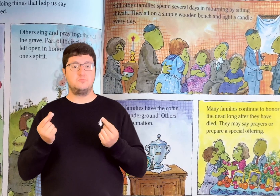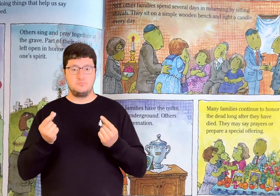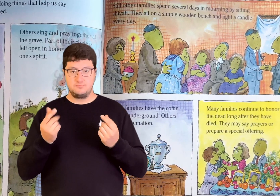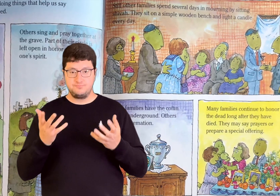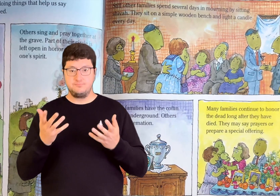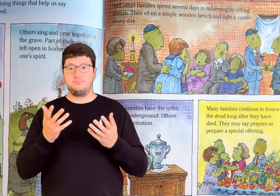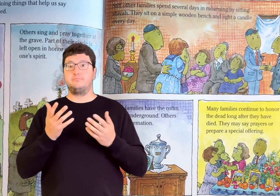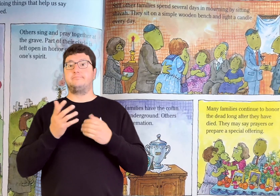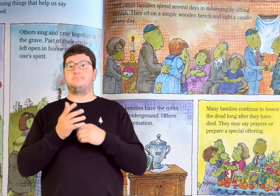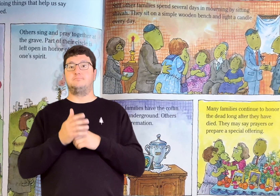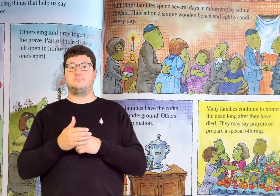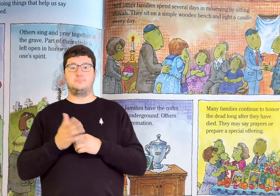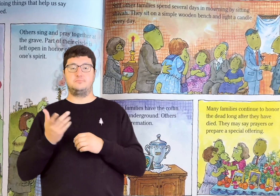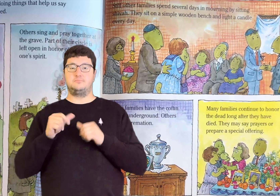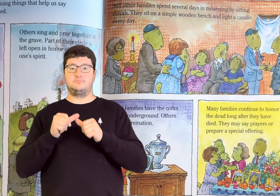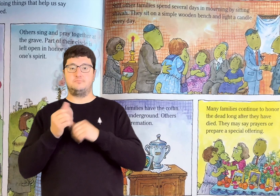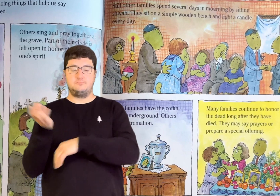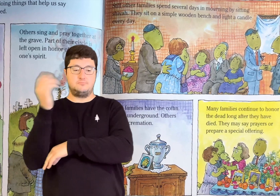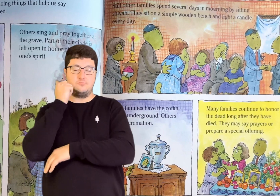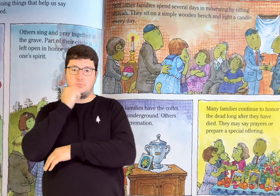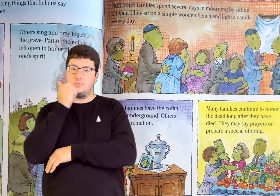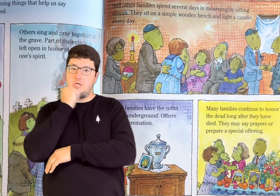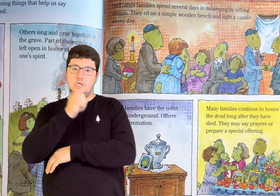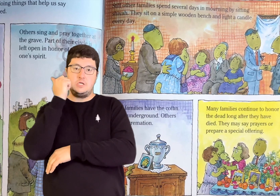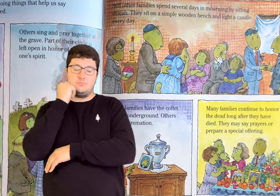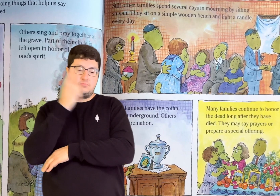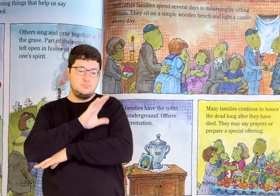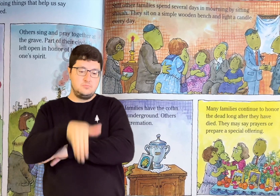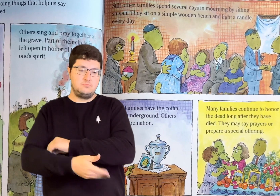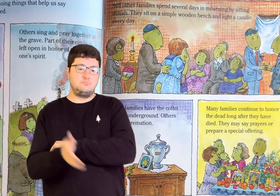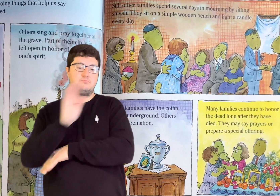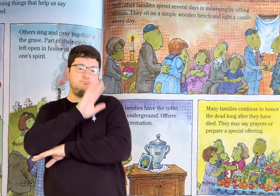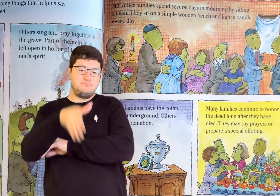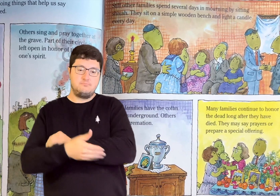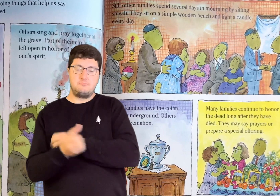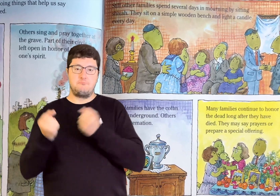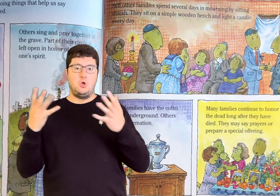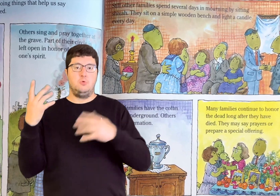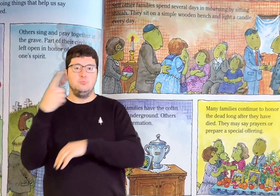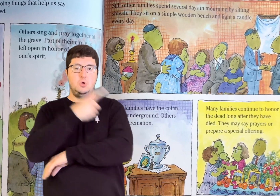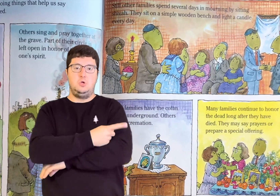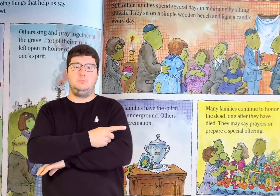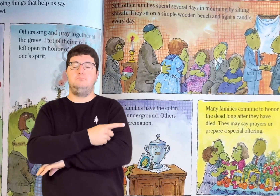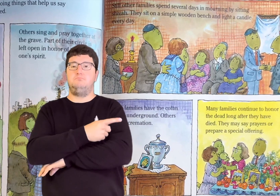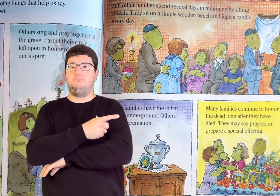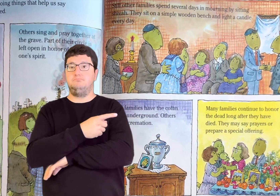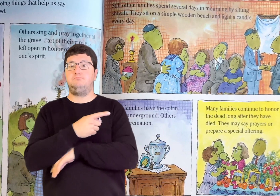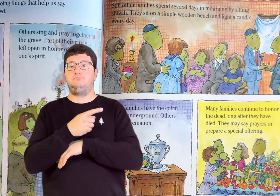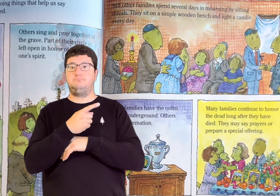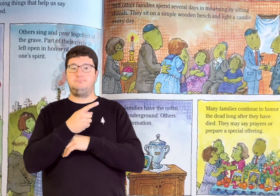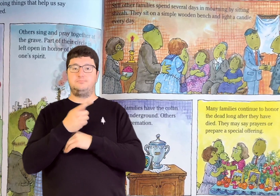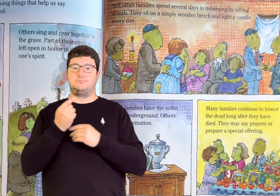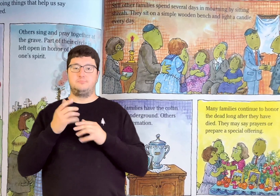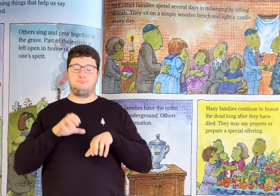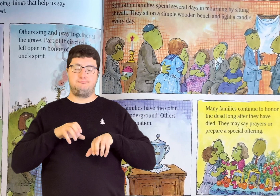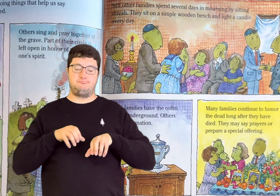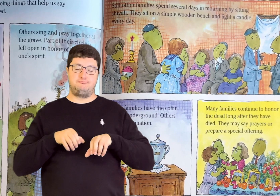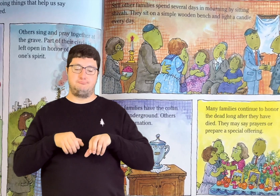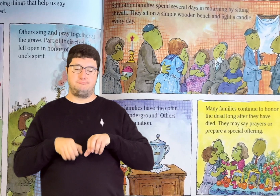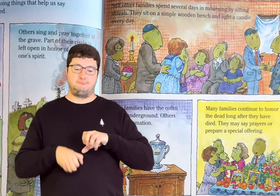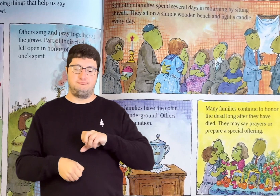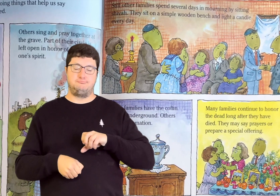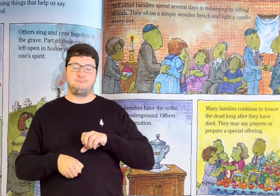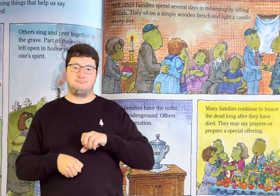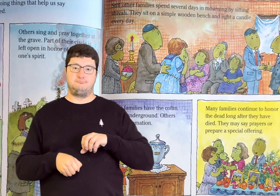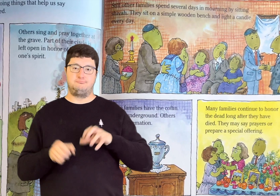Still, other families spend several days in mourning by sitting Shiva. They sit on a simple wooden bench and light a candle every